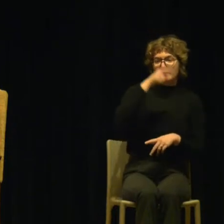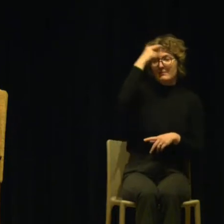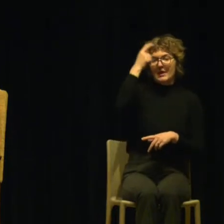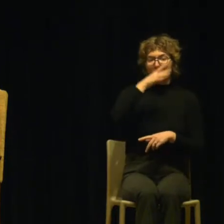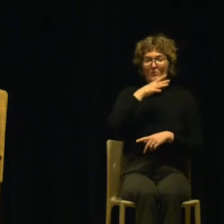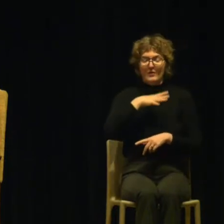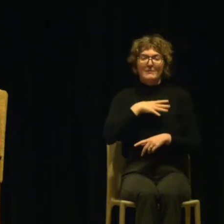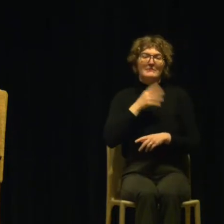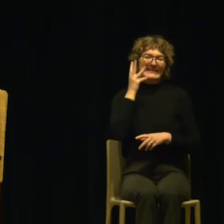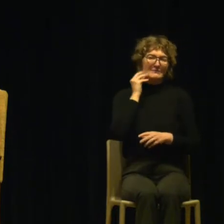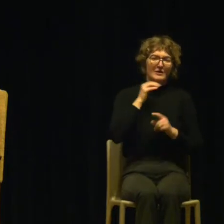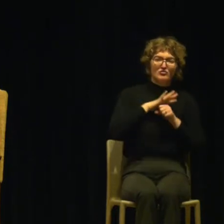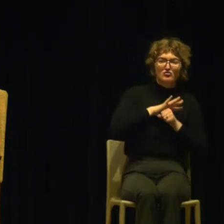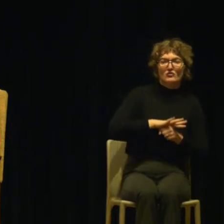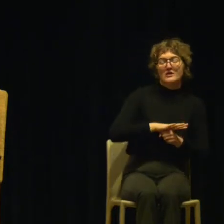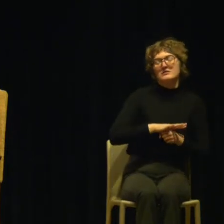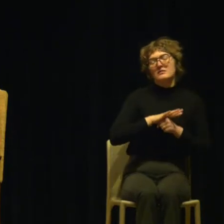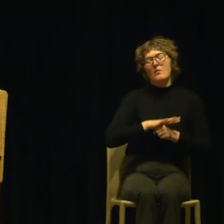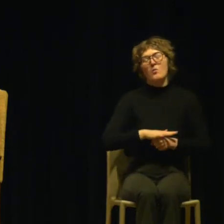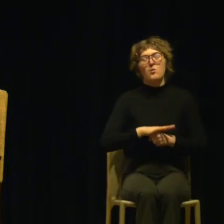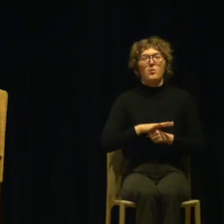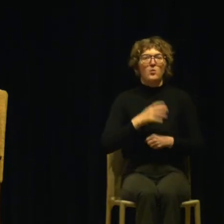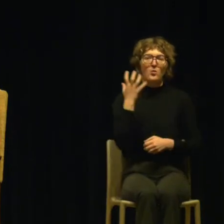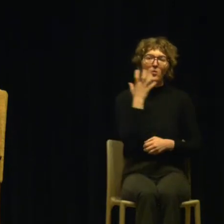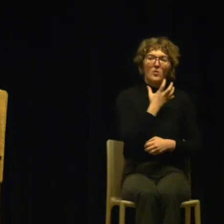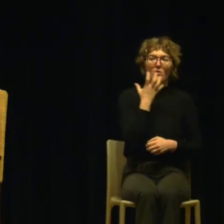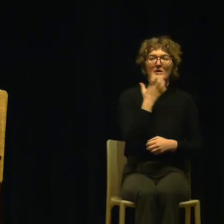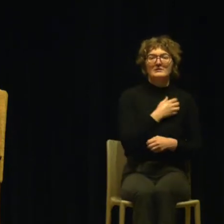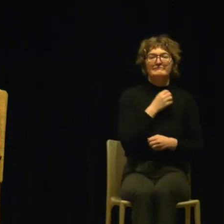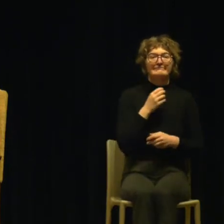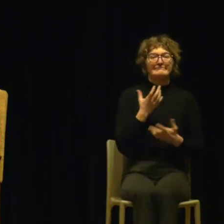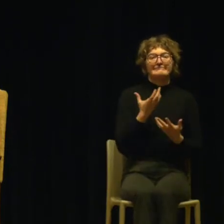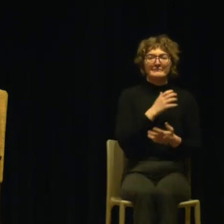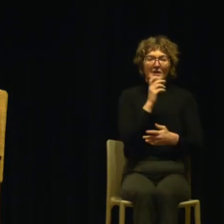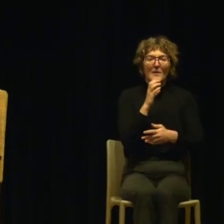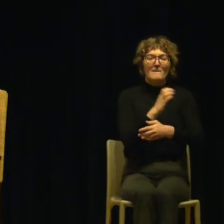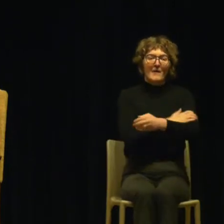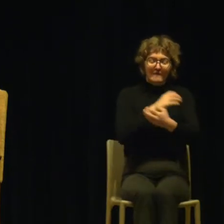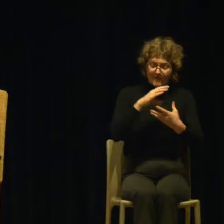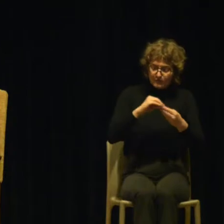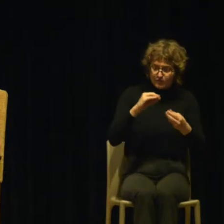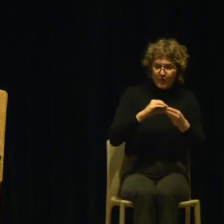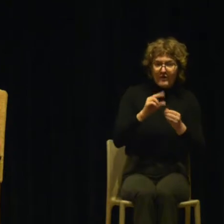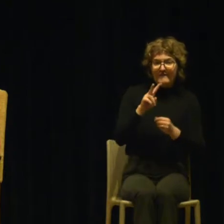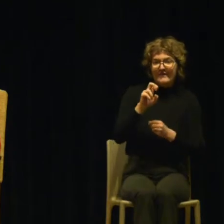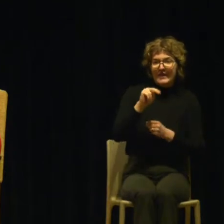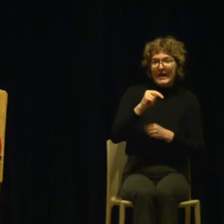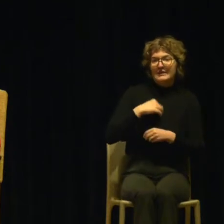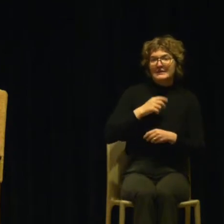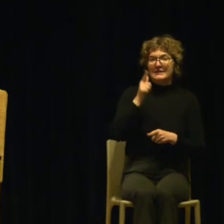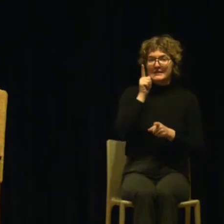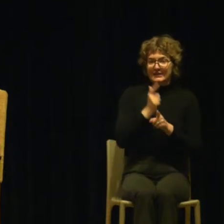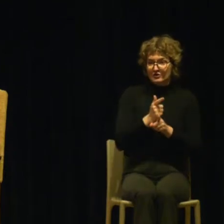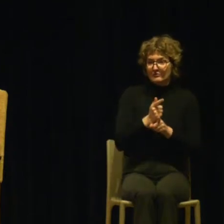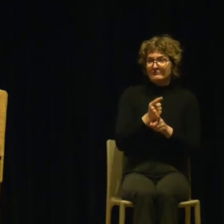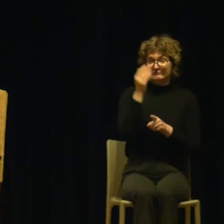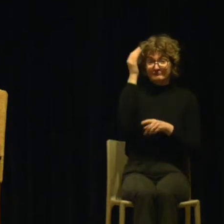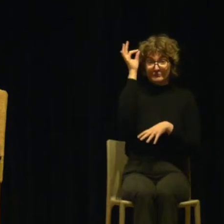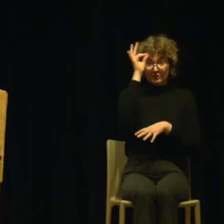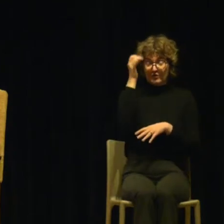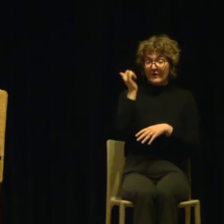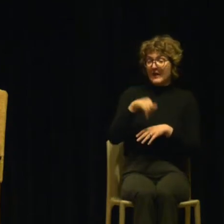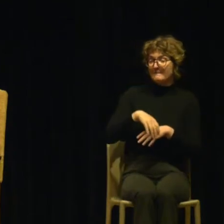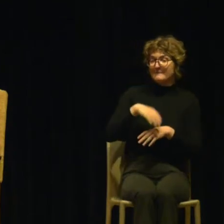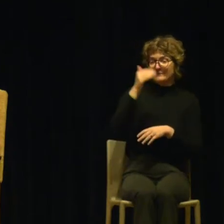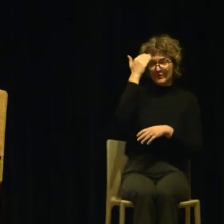women. And you tell the very, very powerful story of your sister, Vivian. For those of you who don't know,